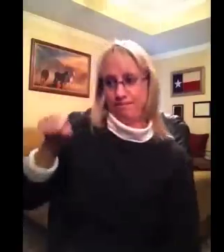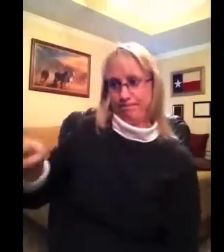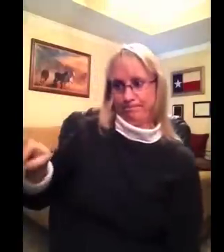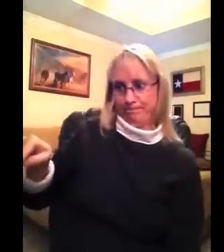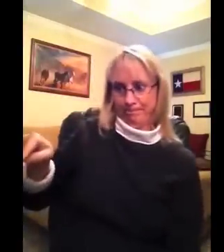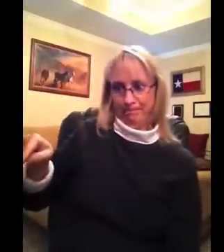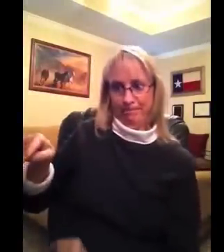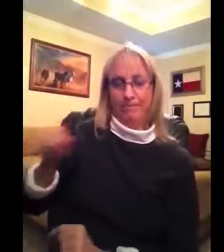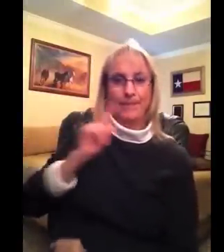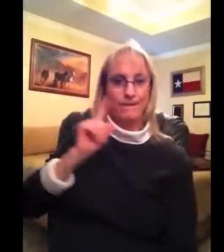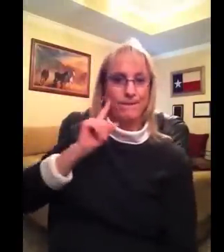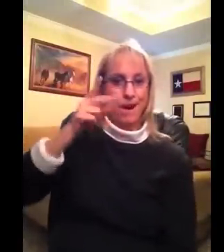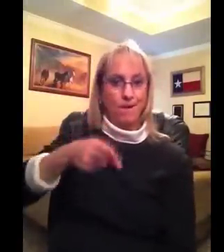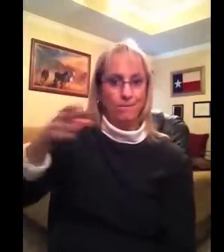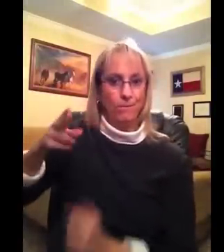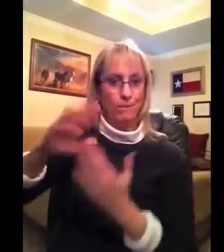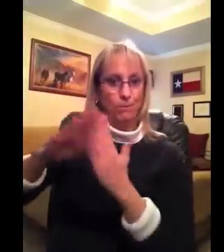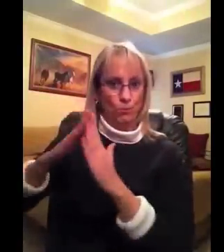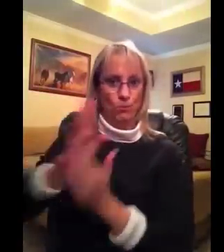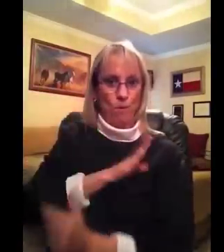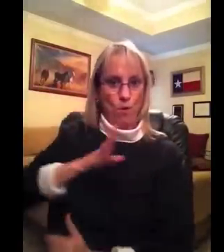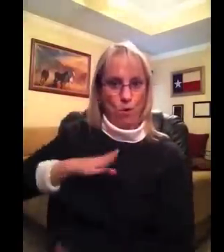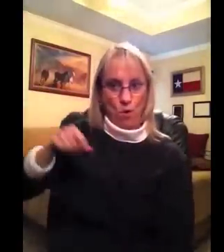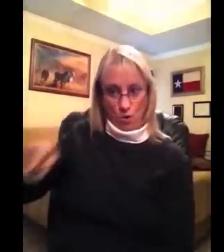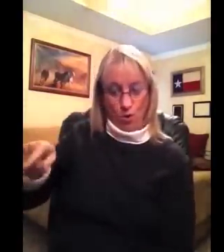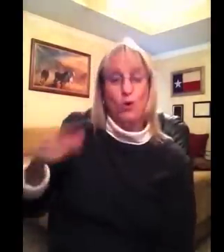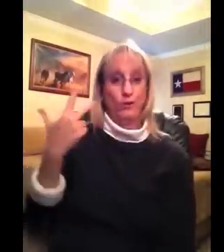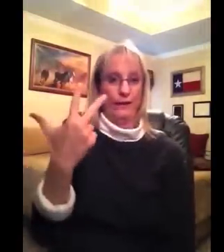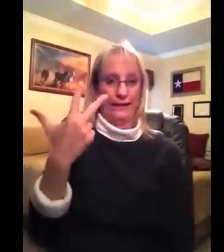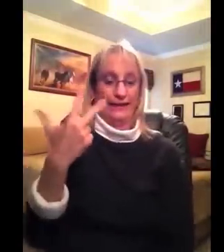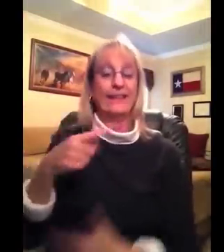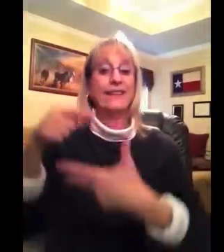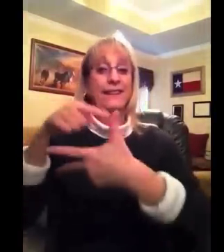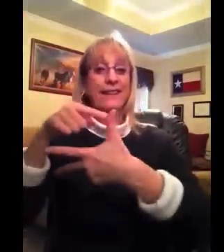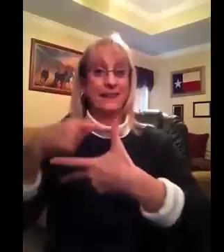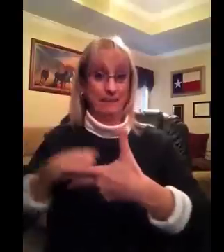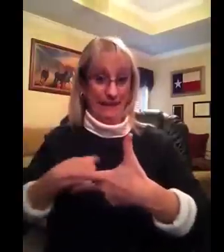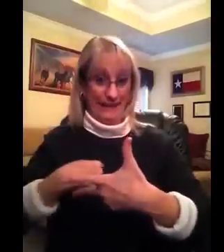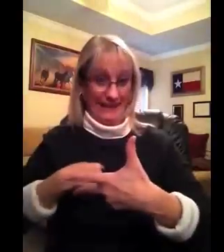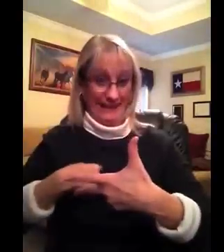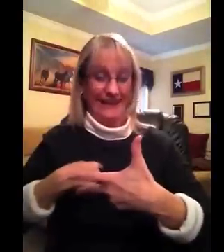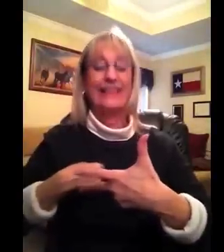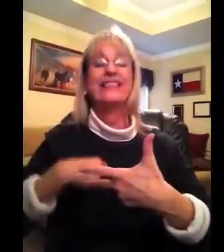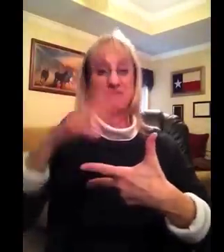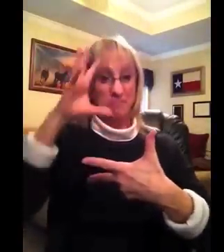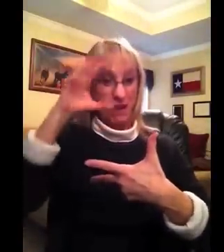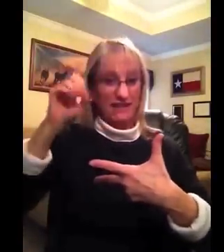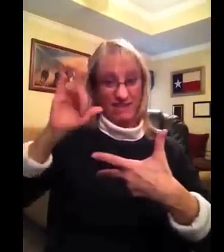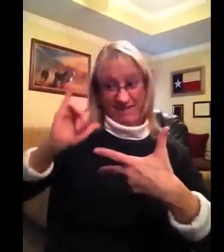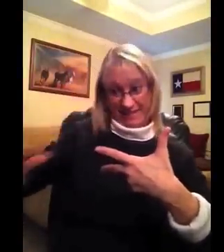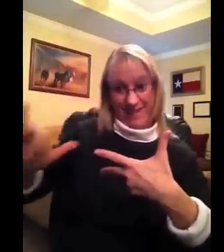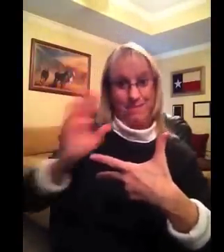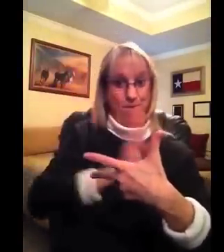And 3 members from the TDHHC Advisory Board. Myself, Susie Grona, President.